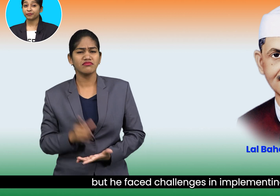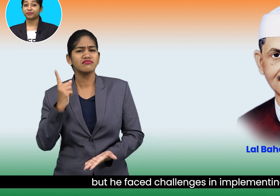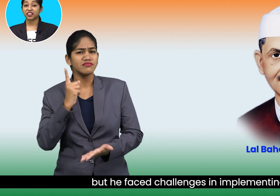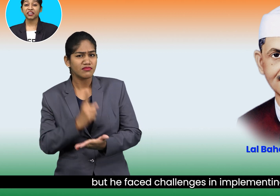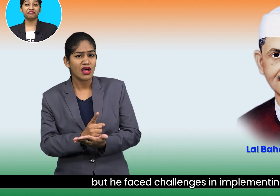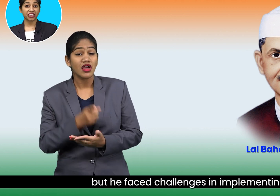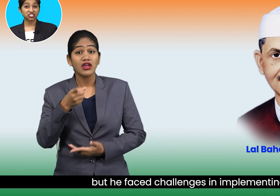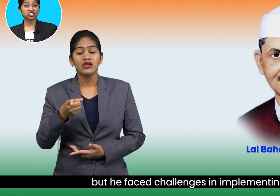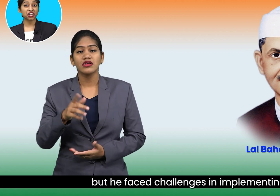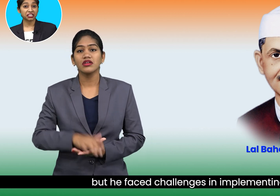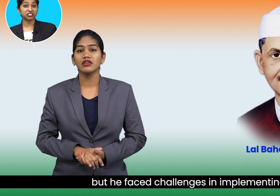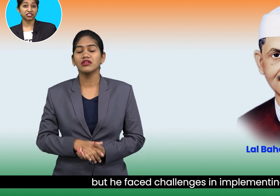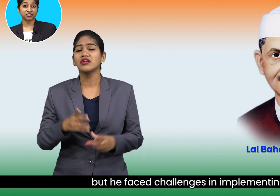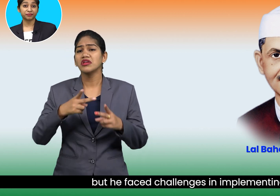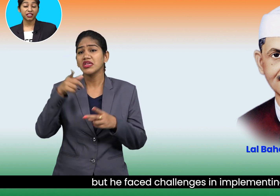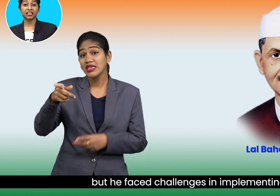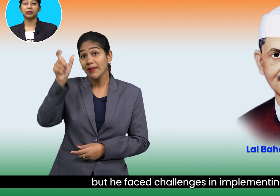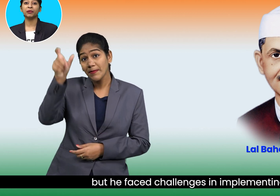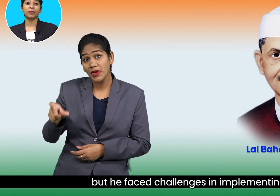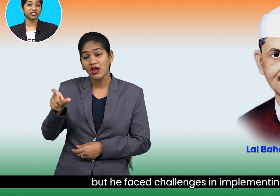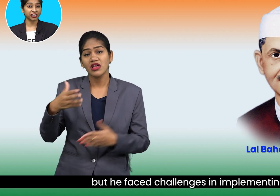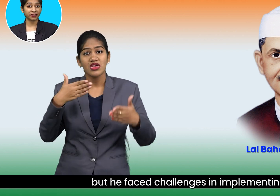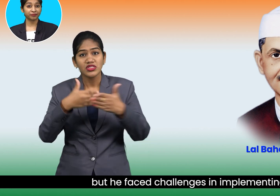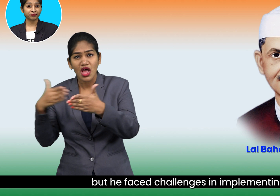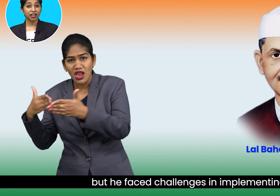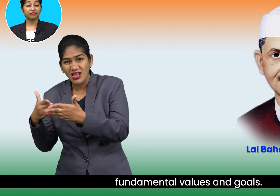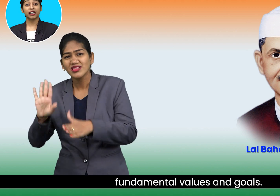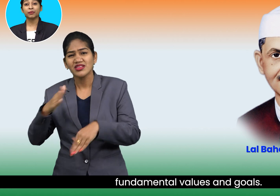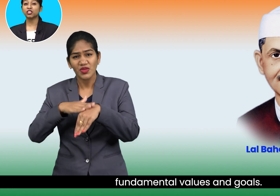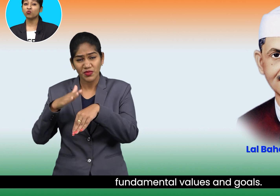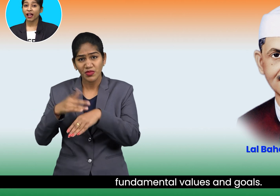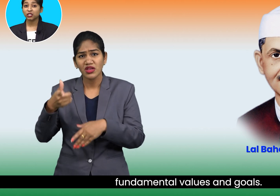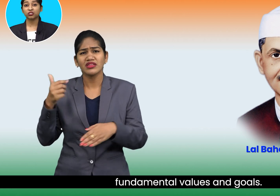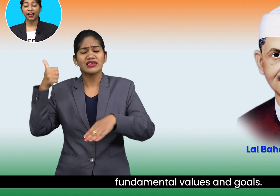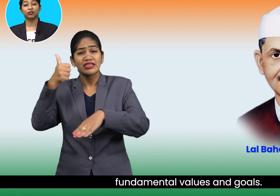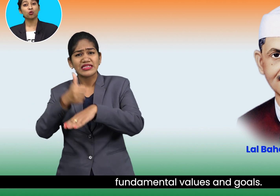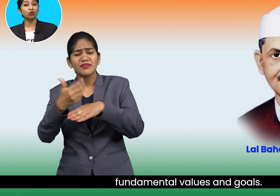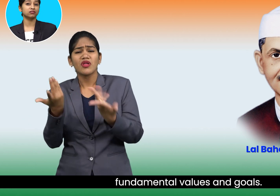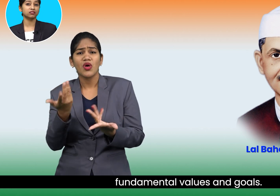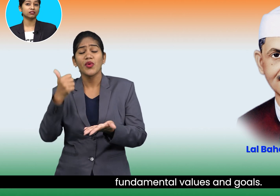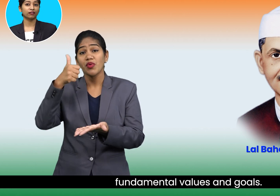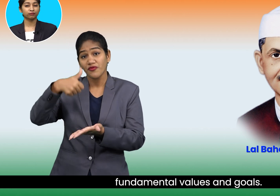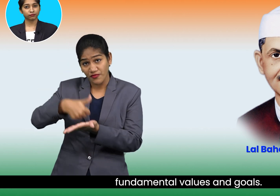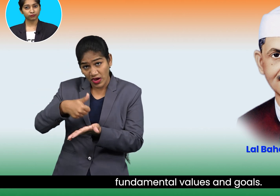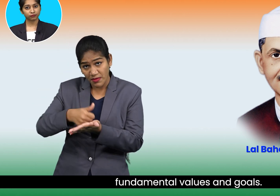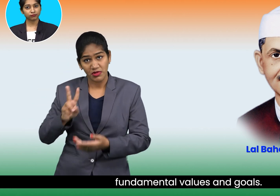but he faced challenges in implementing fundamental values and